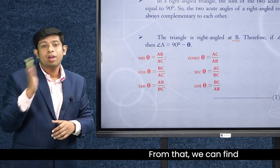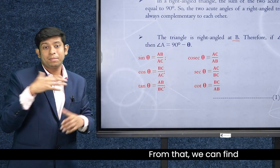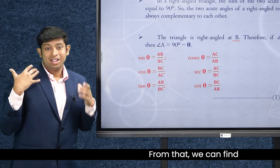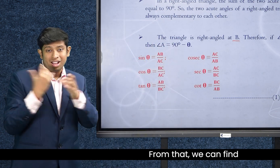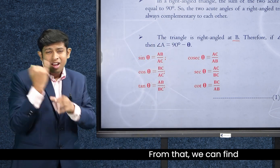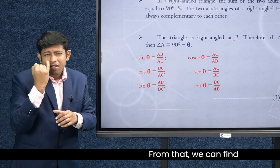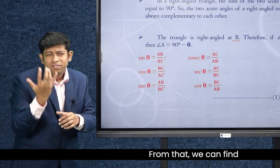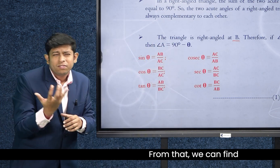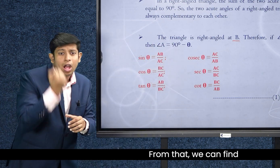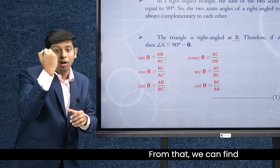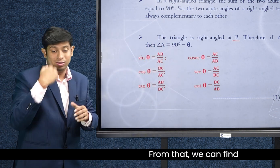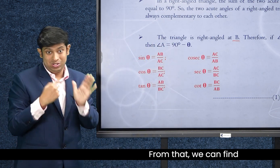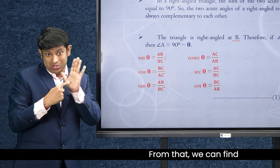From that, we can find